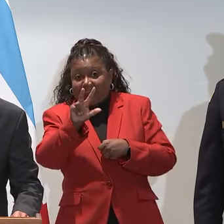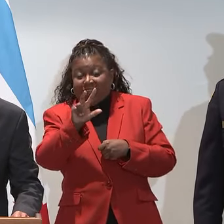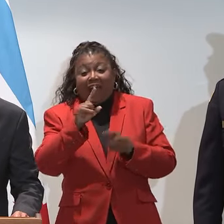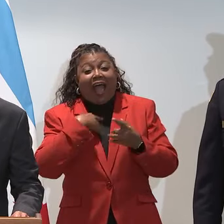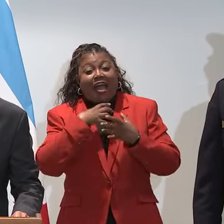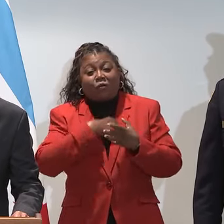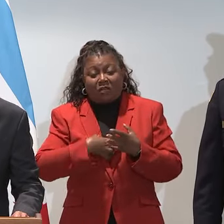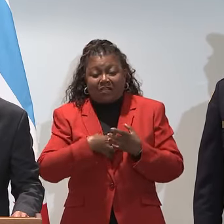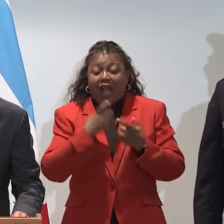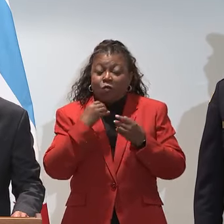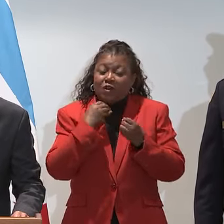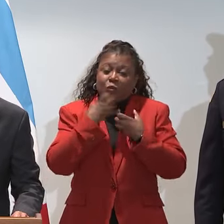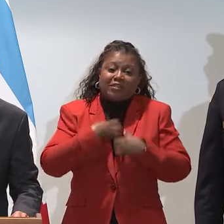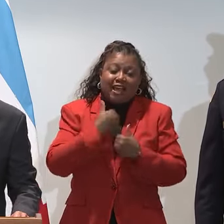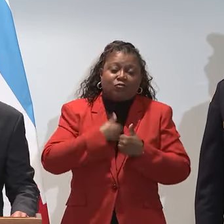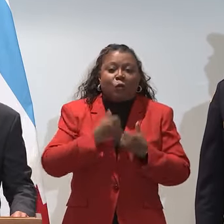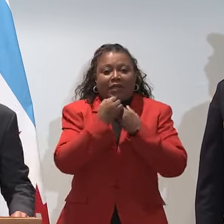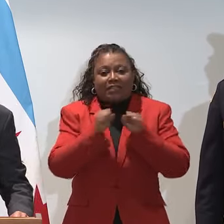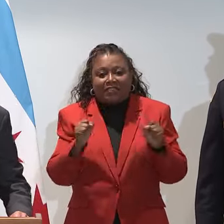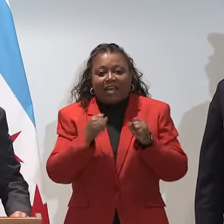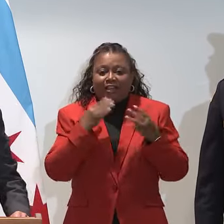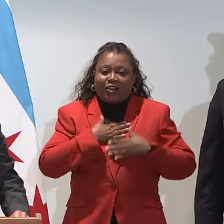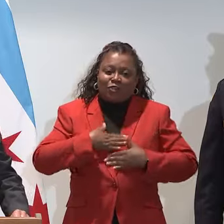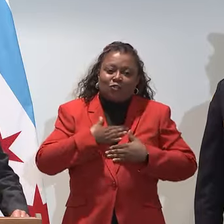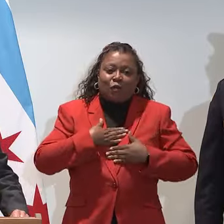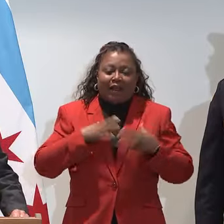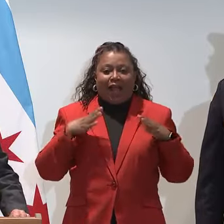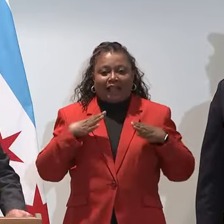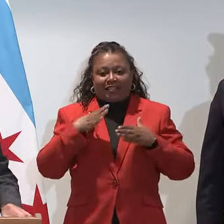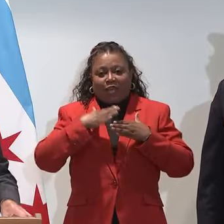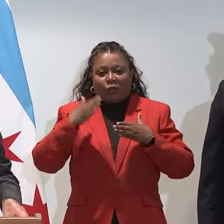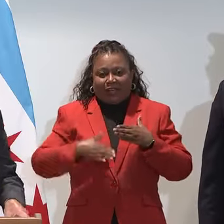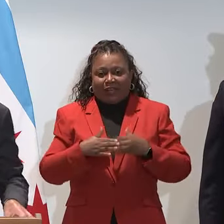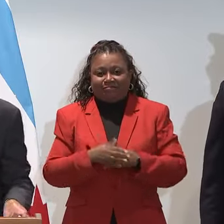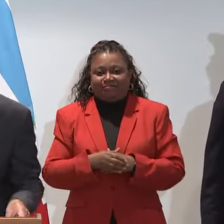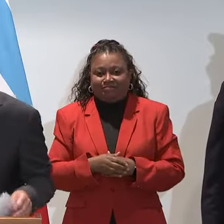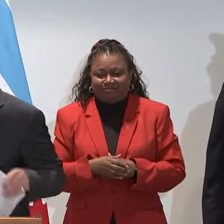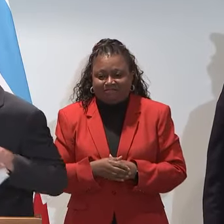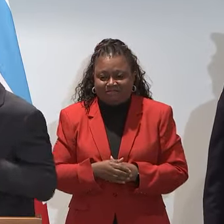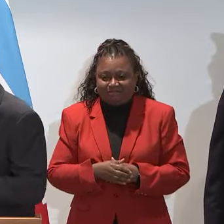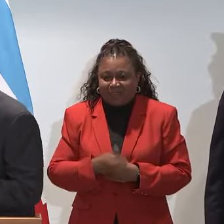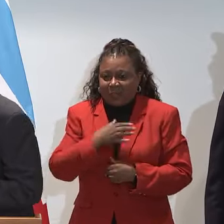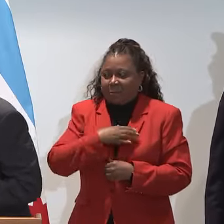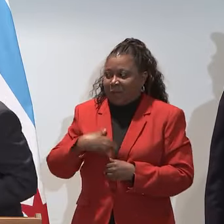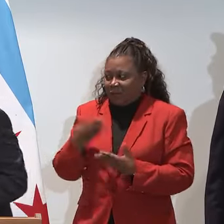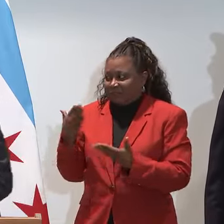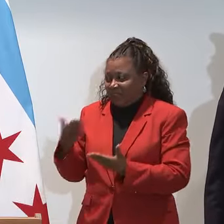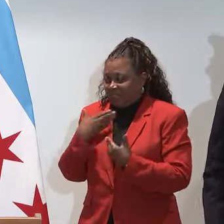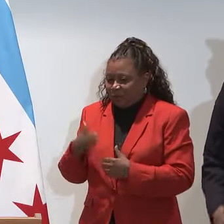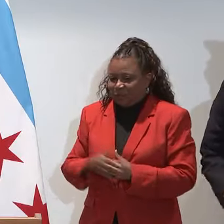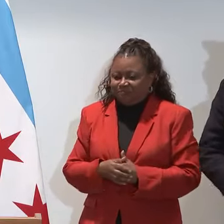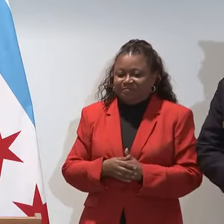67283. I want to wish everyone a safe and enjoyable holiday weekend. Mayor, thank you.